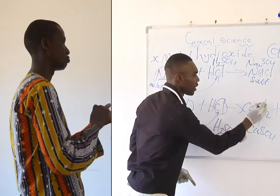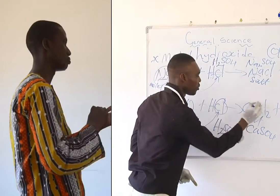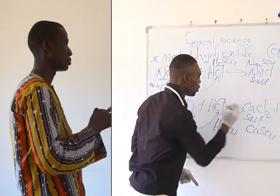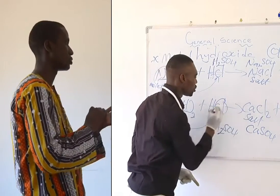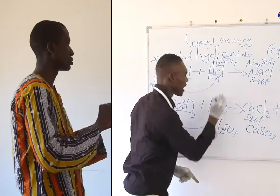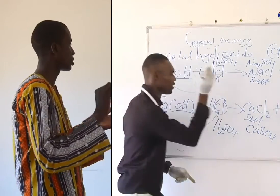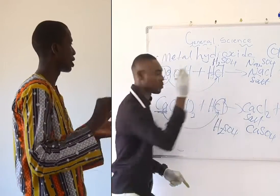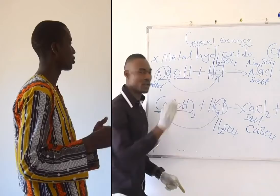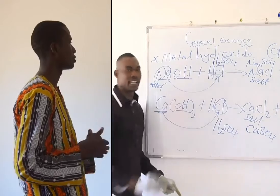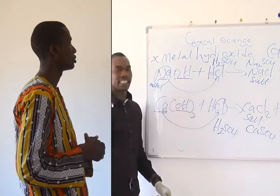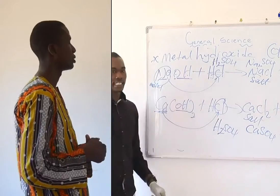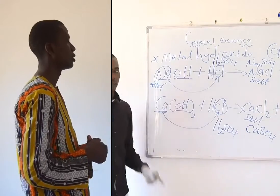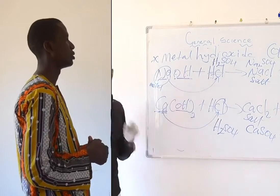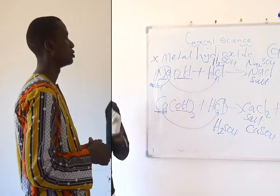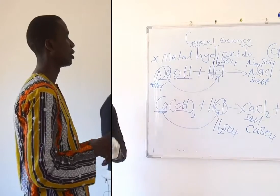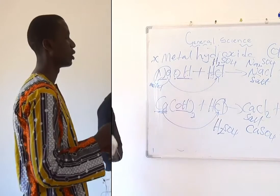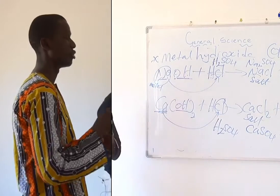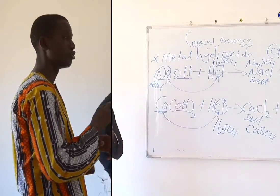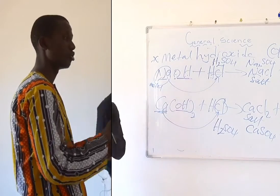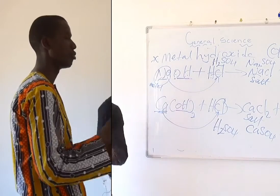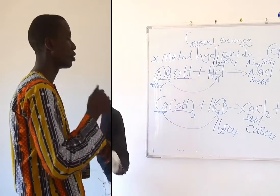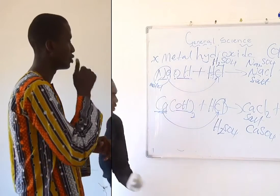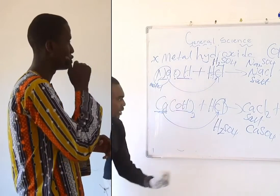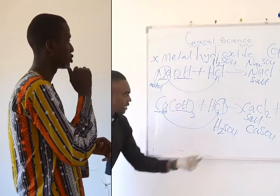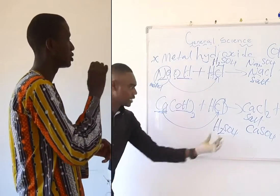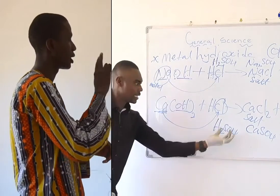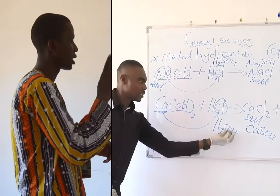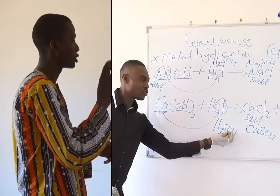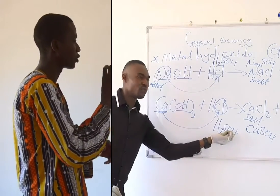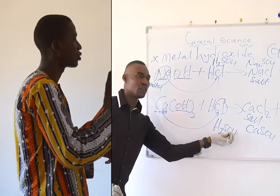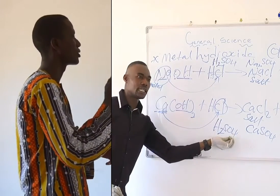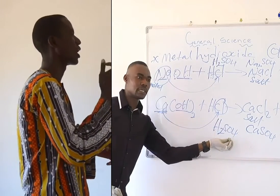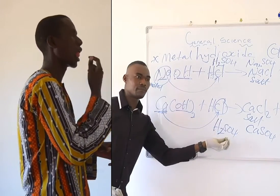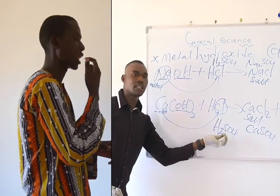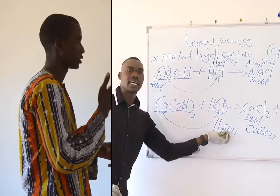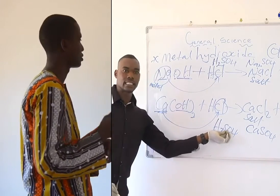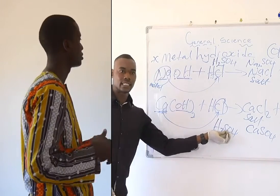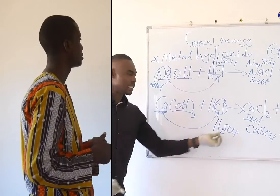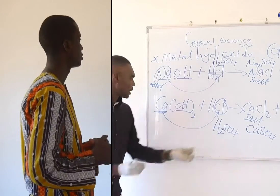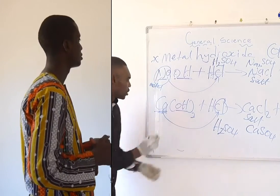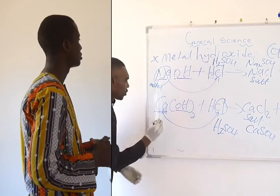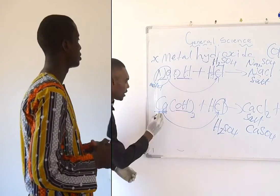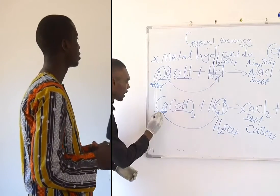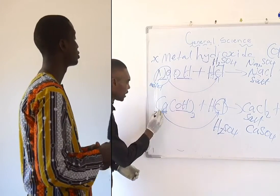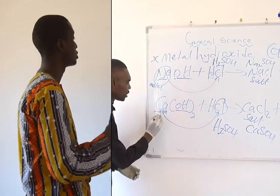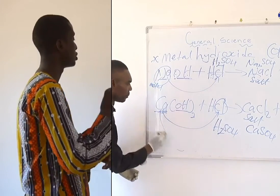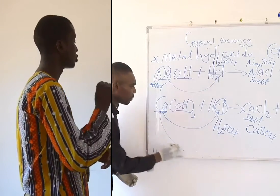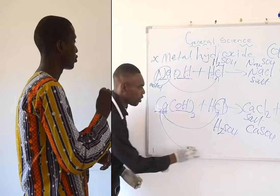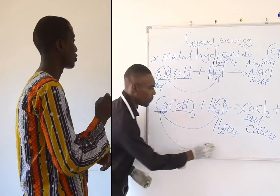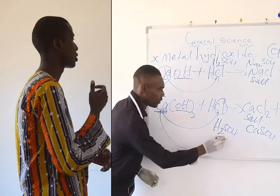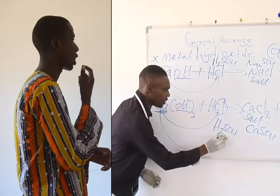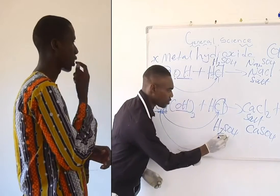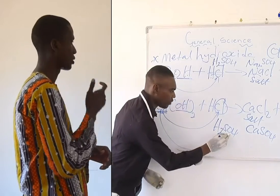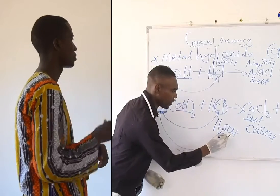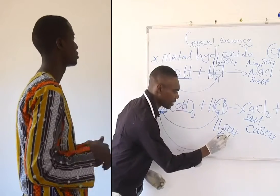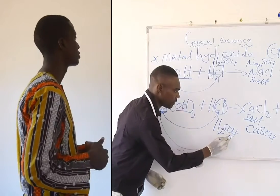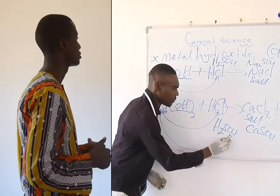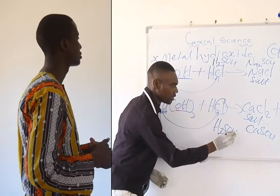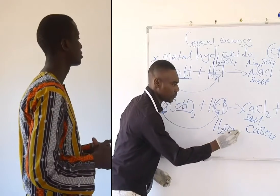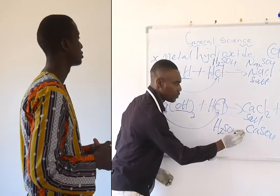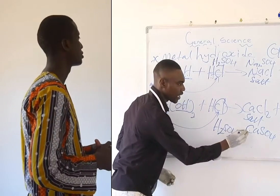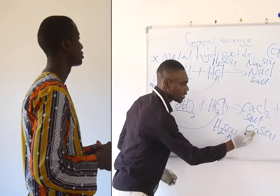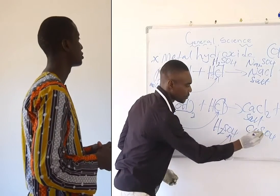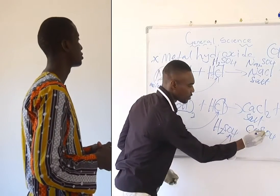be out. We are no more using hydrochloric acid, but now the acid you use is what? Sulfuric acid. So the calcium combined with the